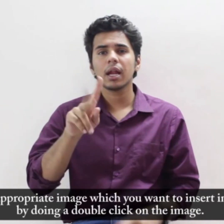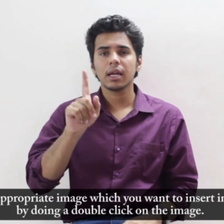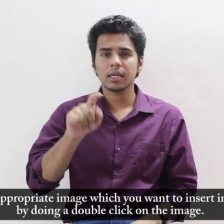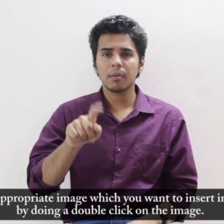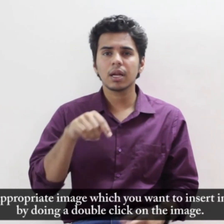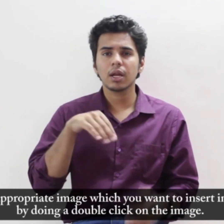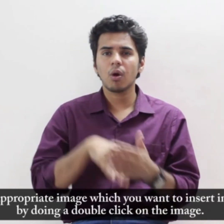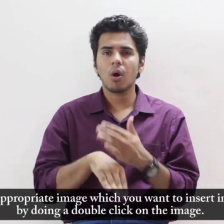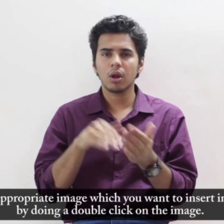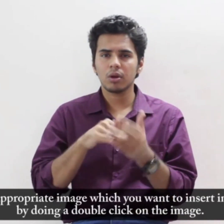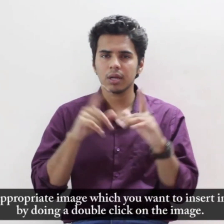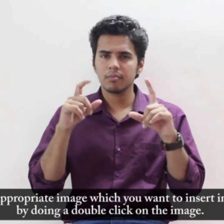image.